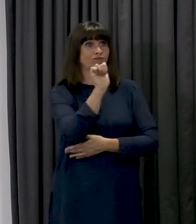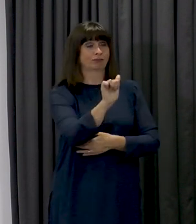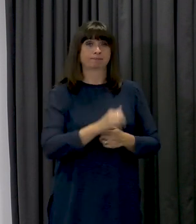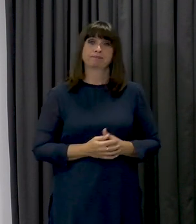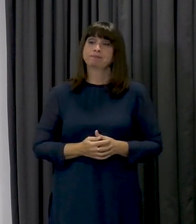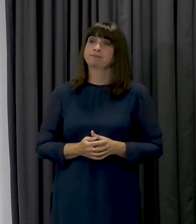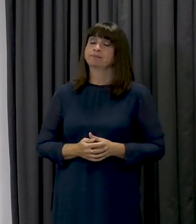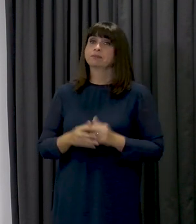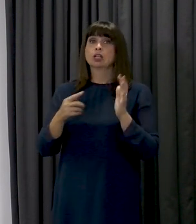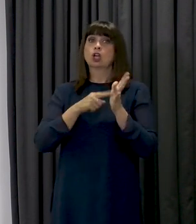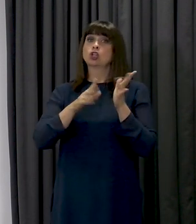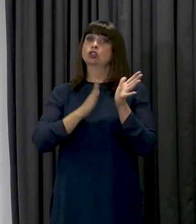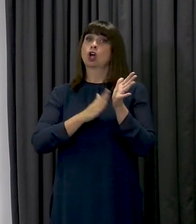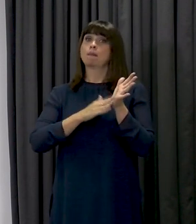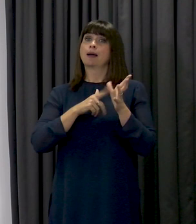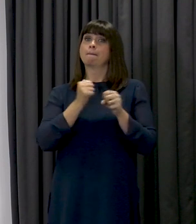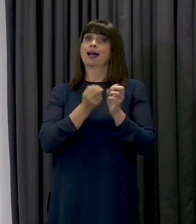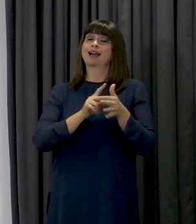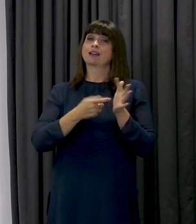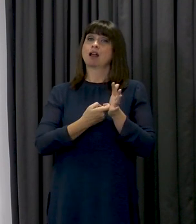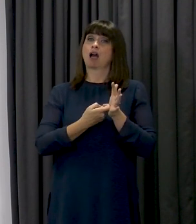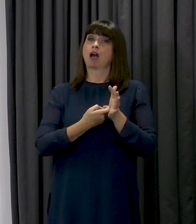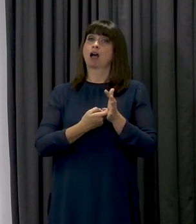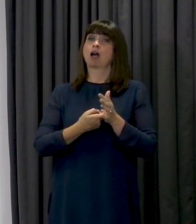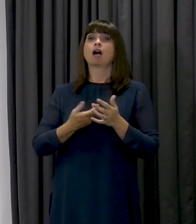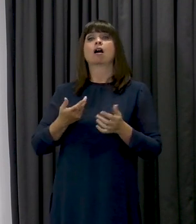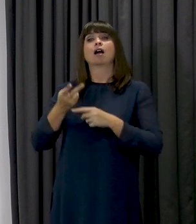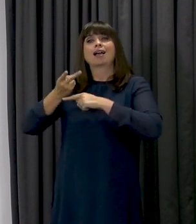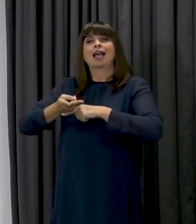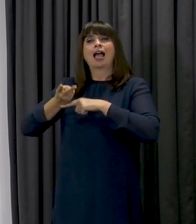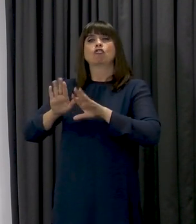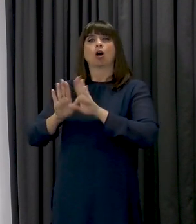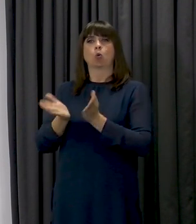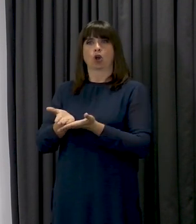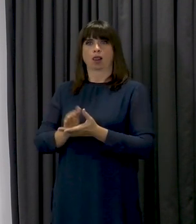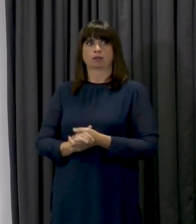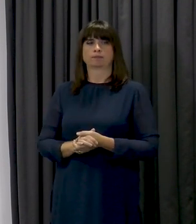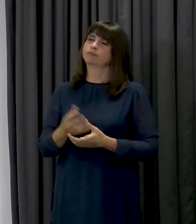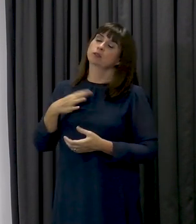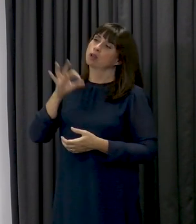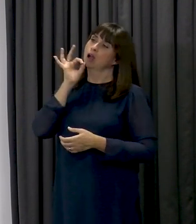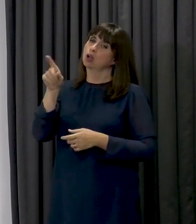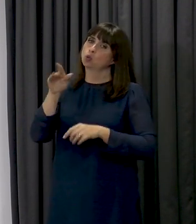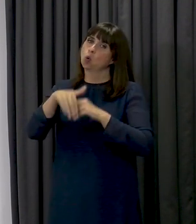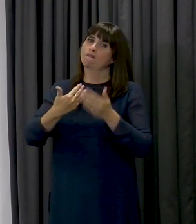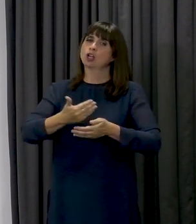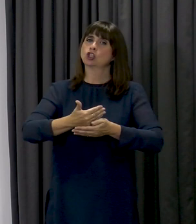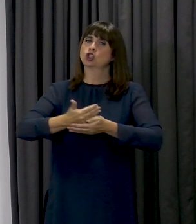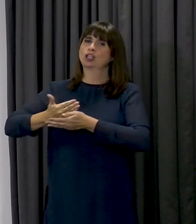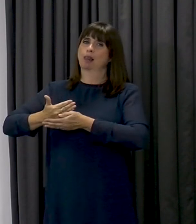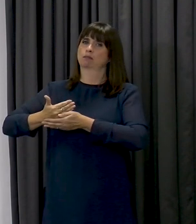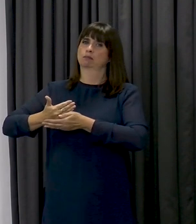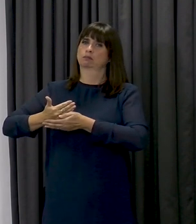Over to Tom Magner at Carers World Radio. Thank you very much indeed, First Minister. Can I turn to the issue of shielding? Unless